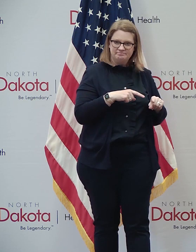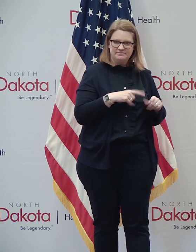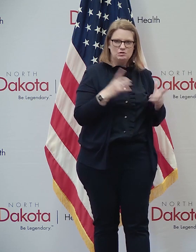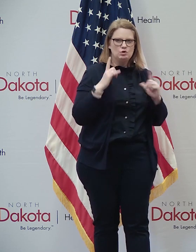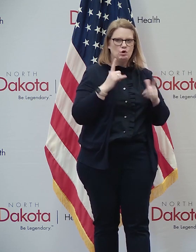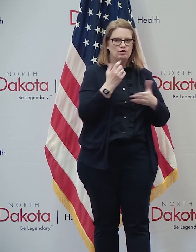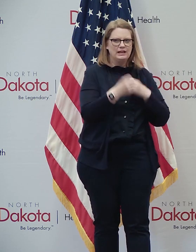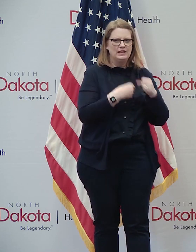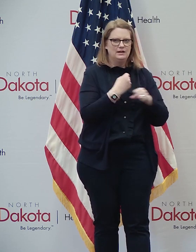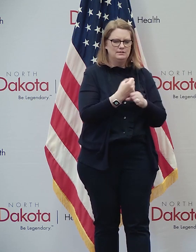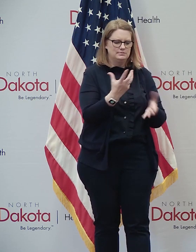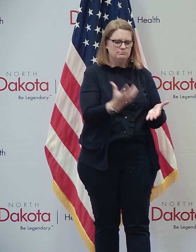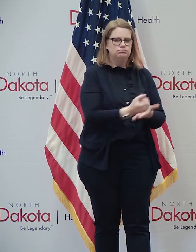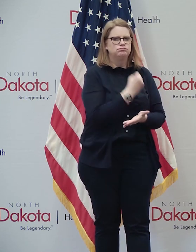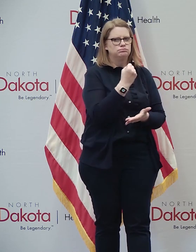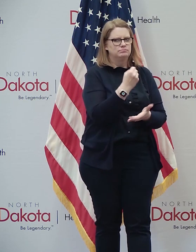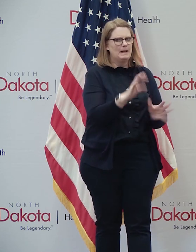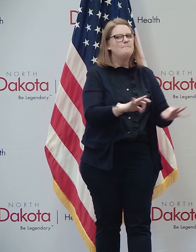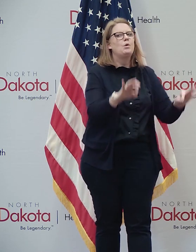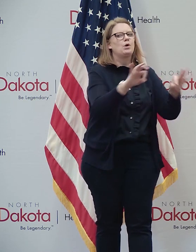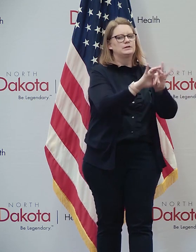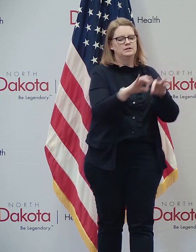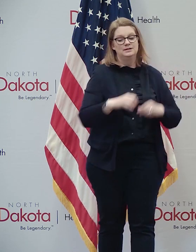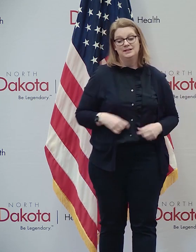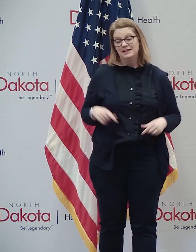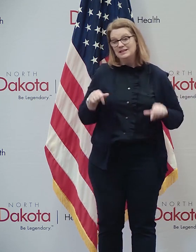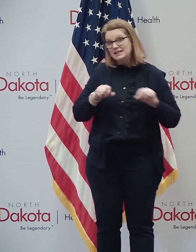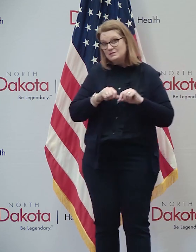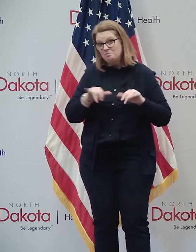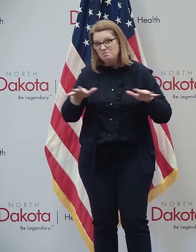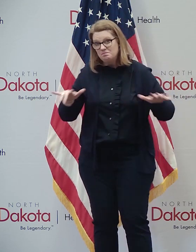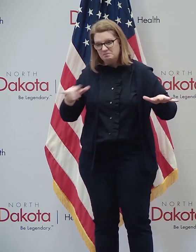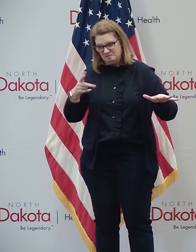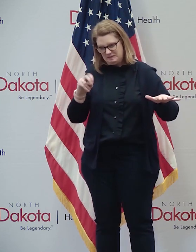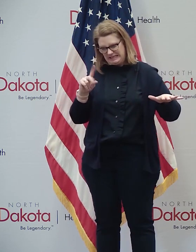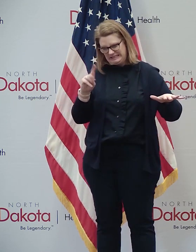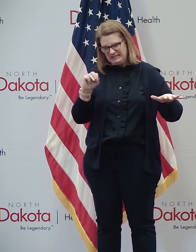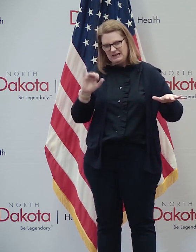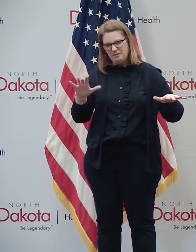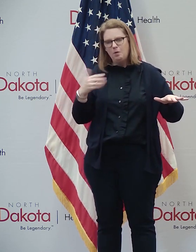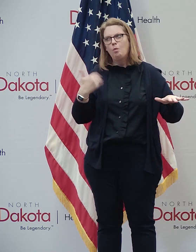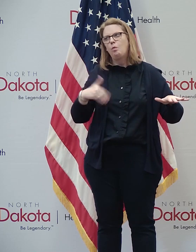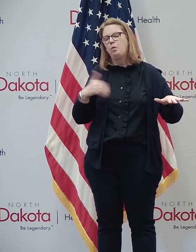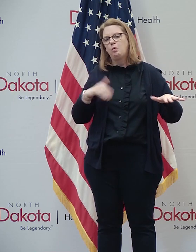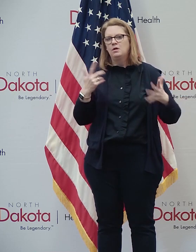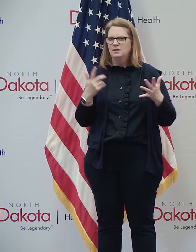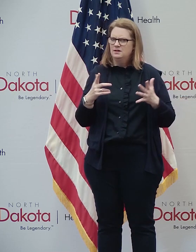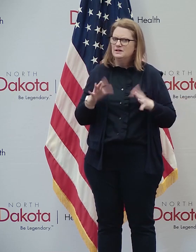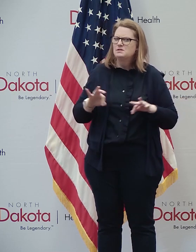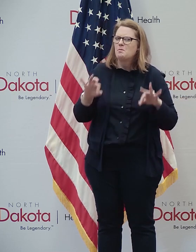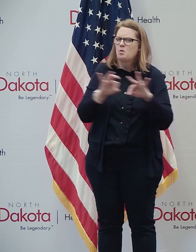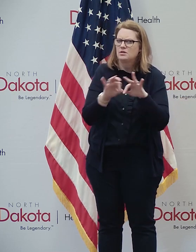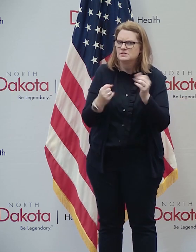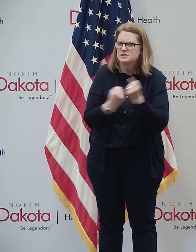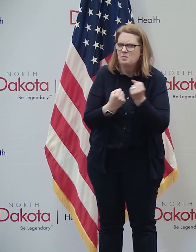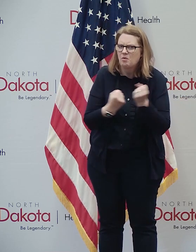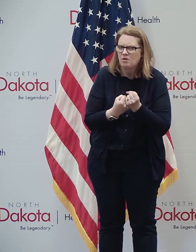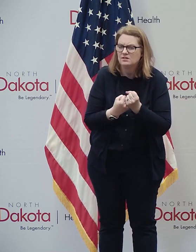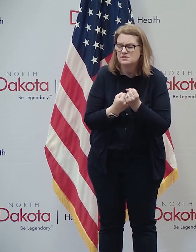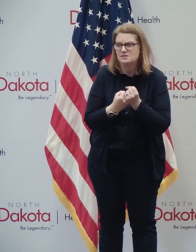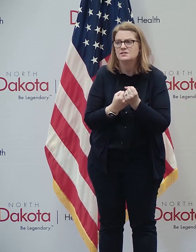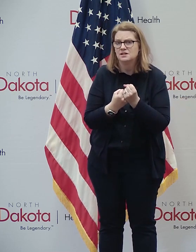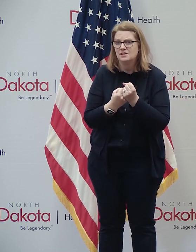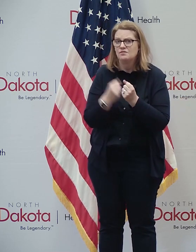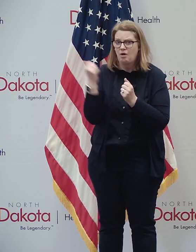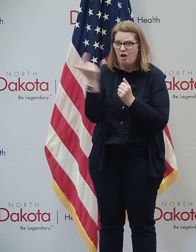those early years really matter. This pandemic has made us even more aware of the vital support system that stands behind so much of our